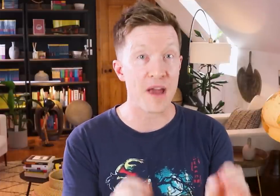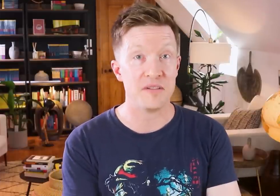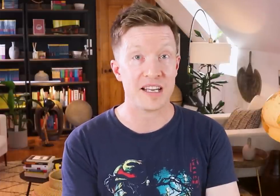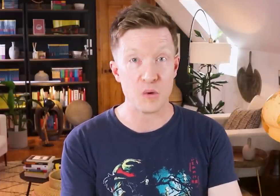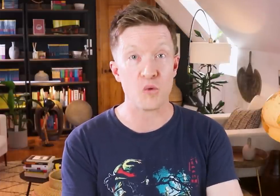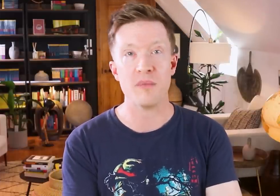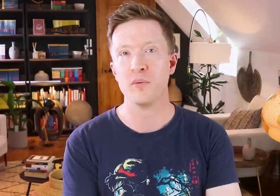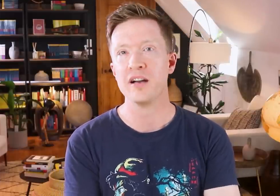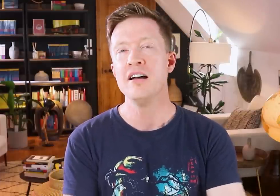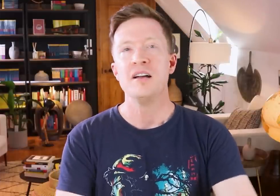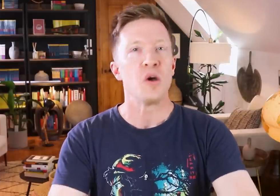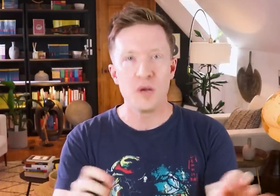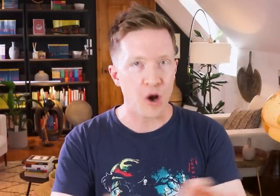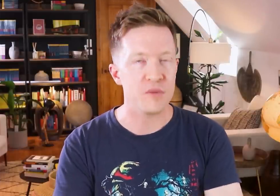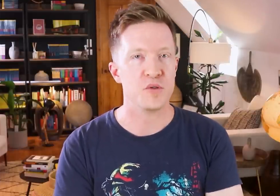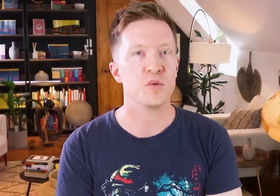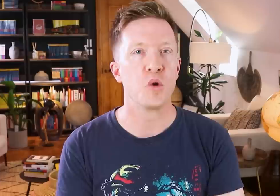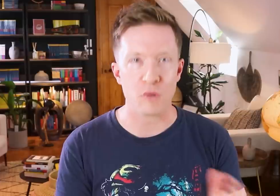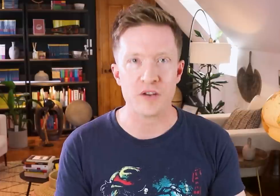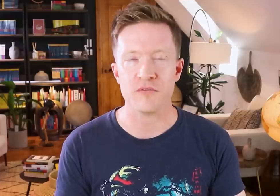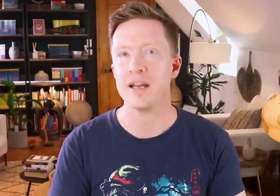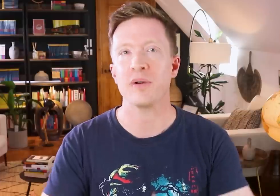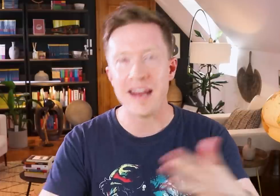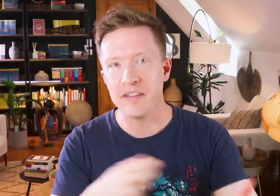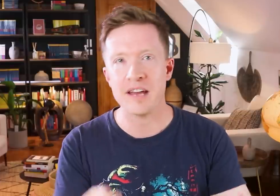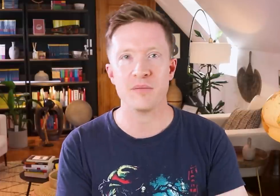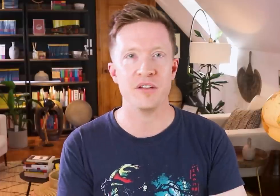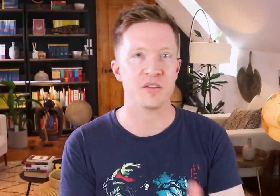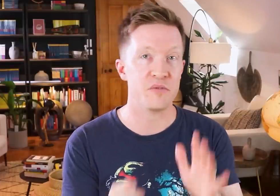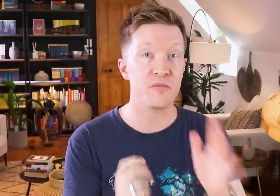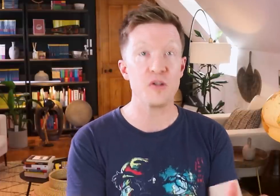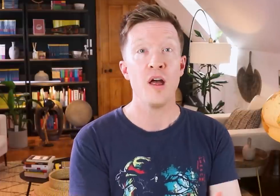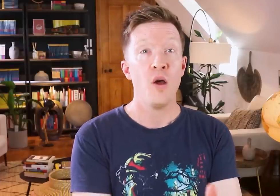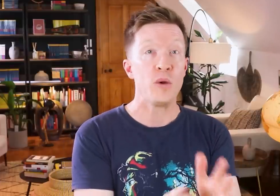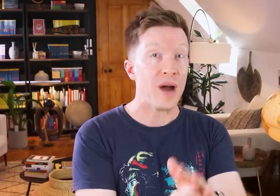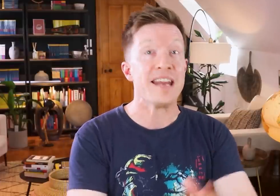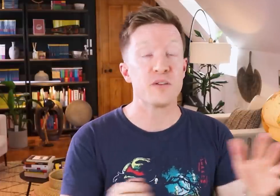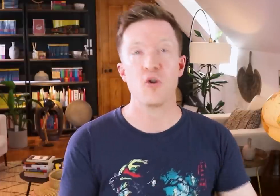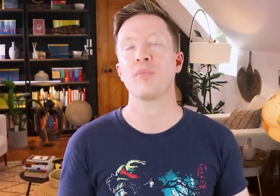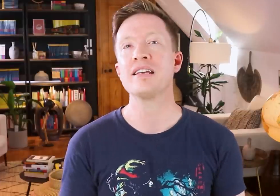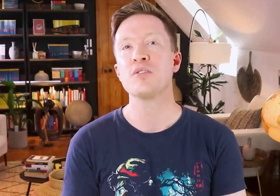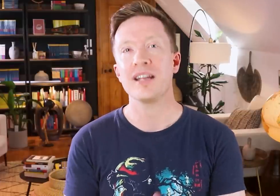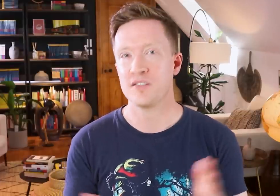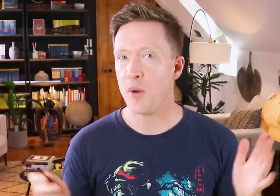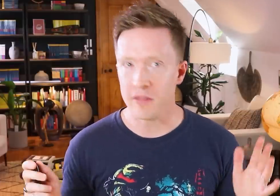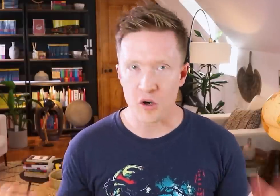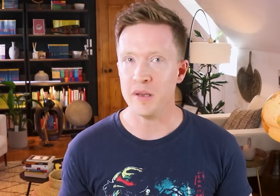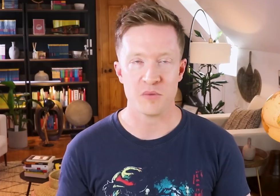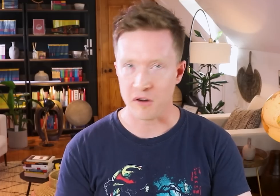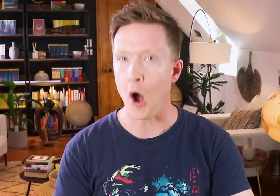effort to get it all right. But we are totally open to correction from anyone in the deaf community. So if you feel we got anything wrong, please do let us know in the comments. We are an